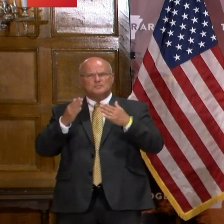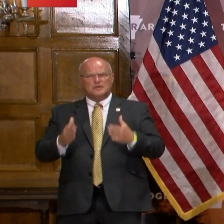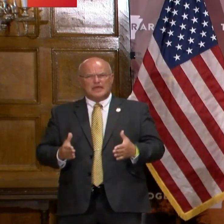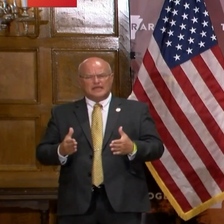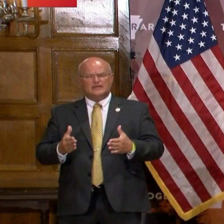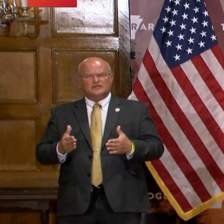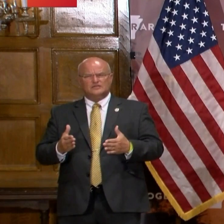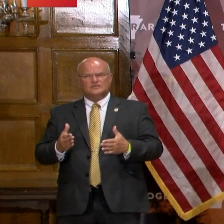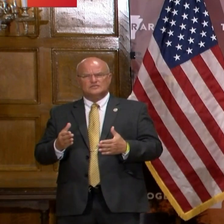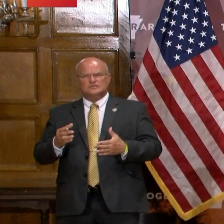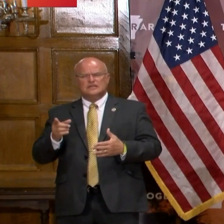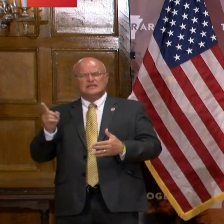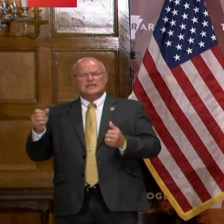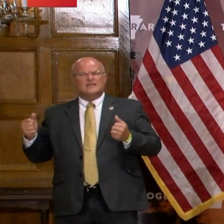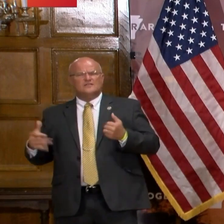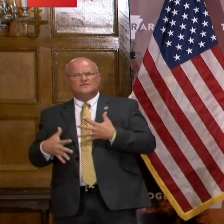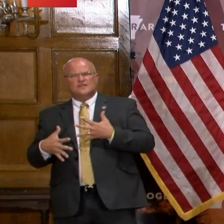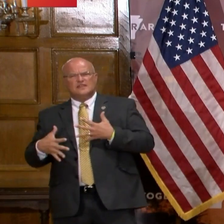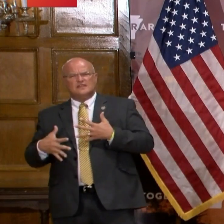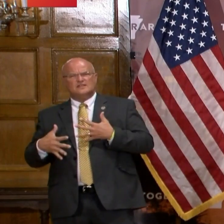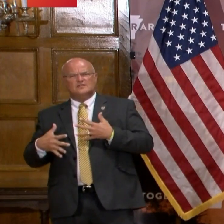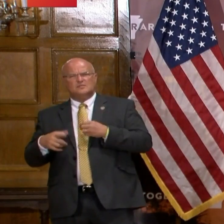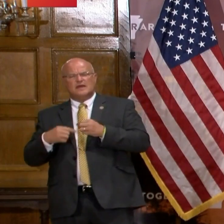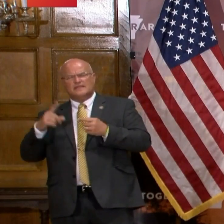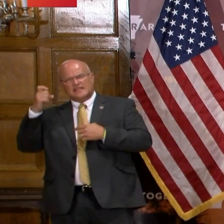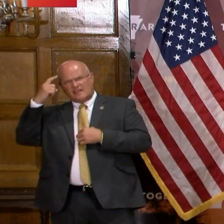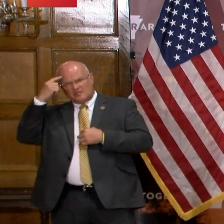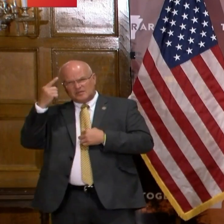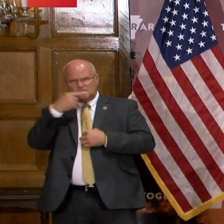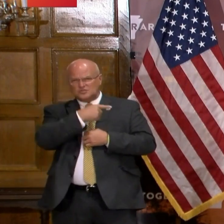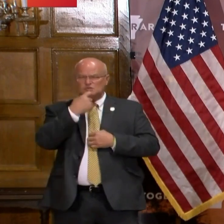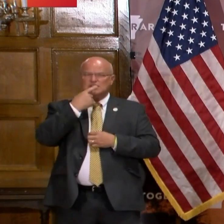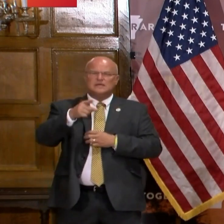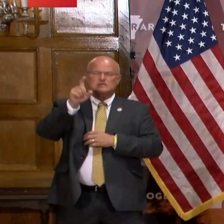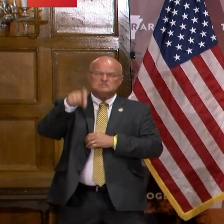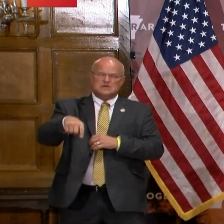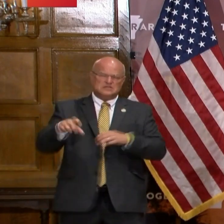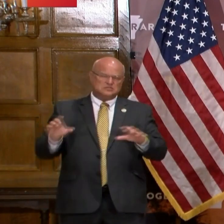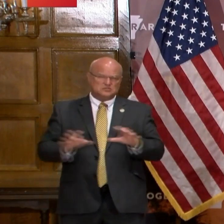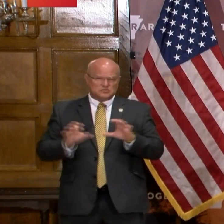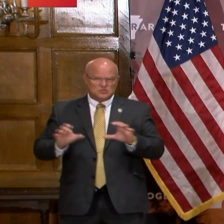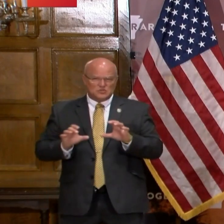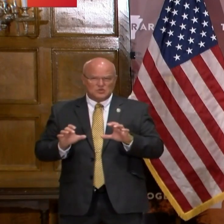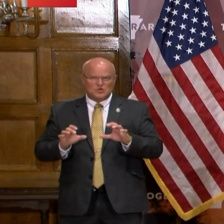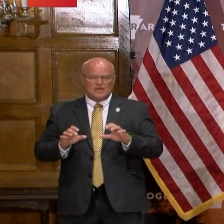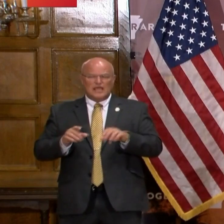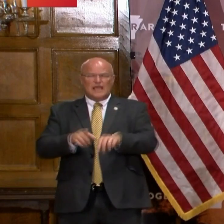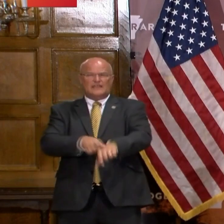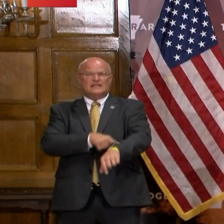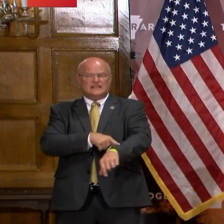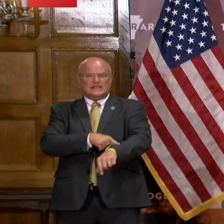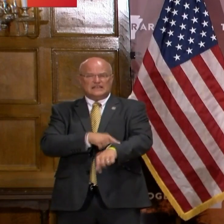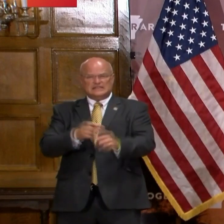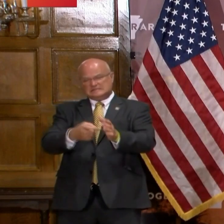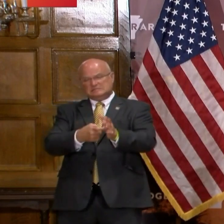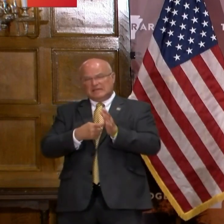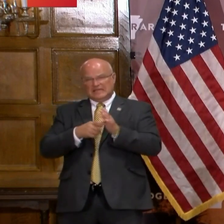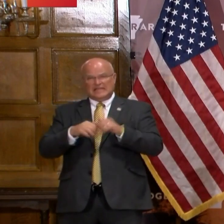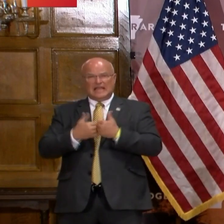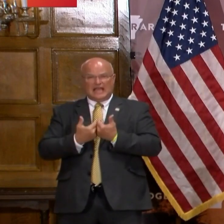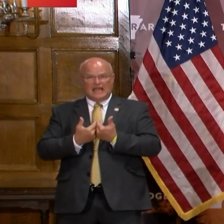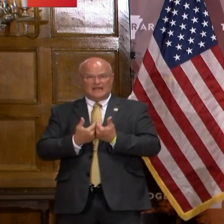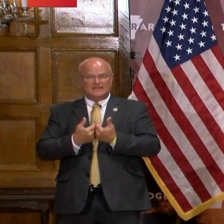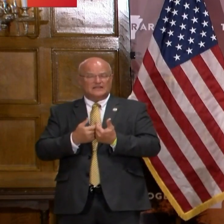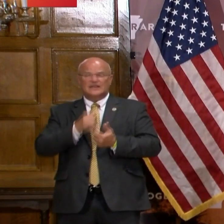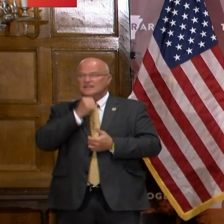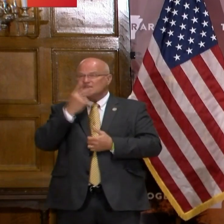that are fearful about the government, about you, telling them what they have to do and the length of these mandates and how they don't